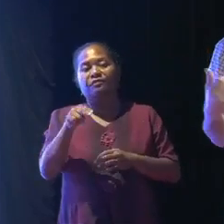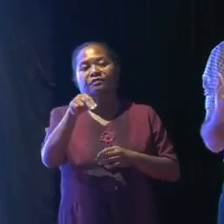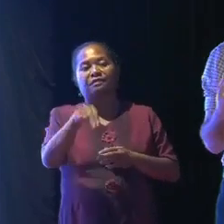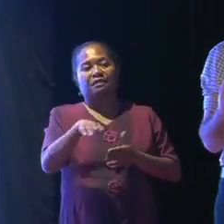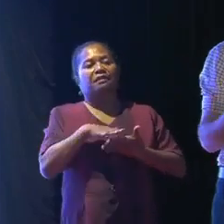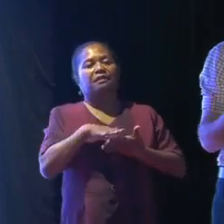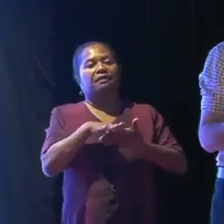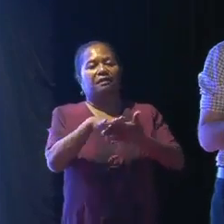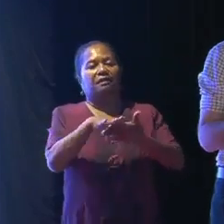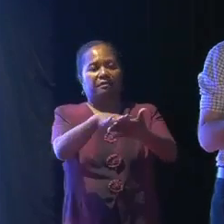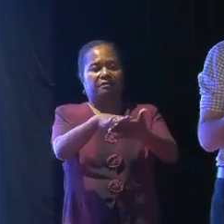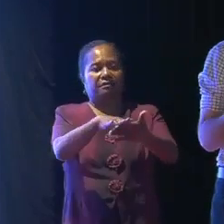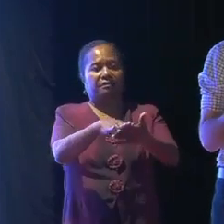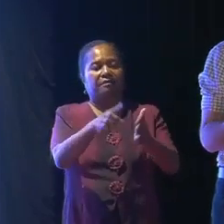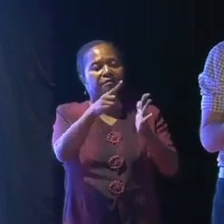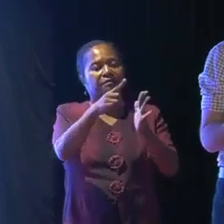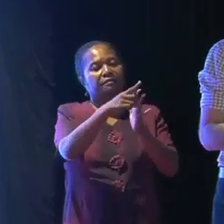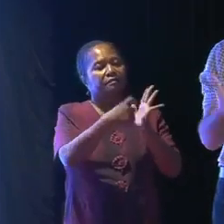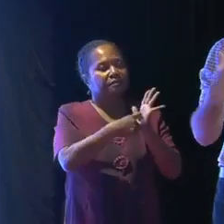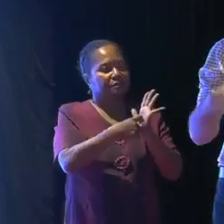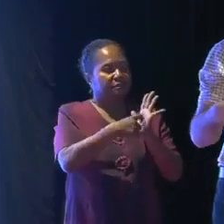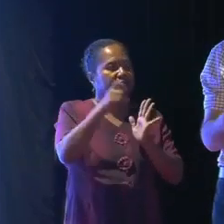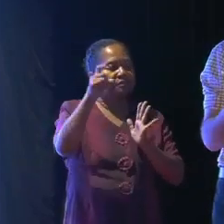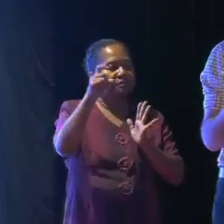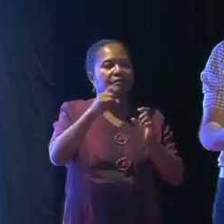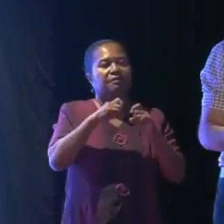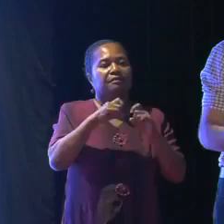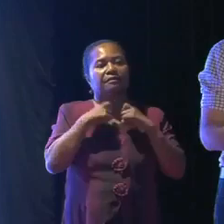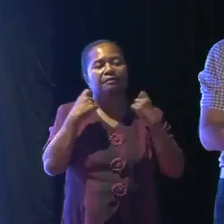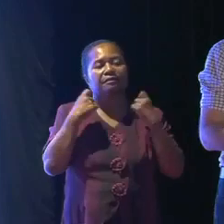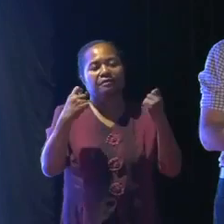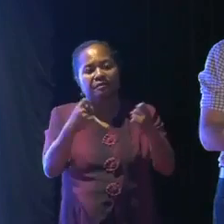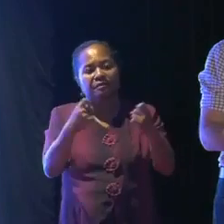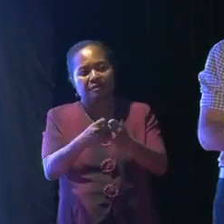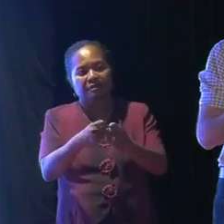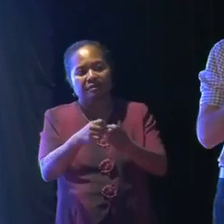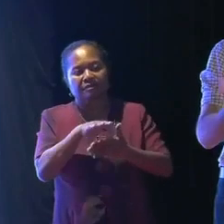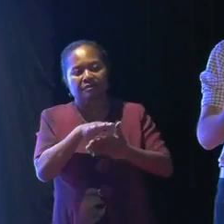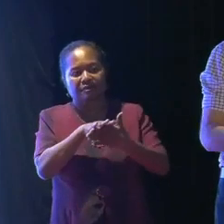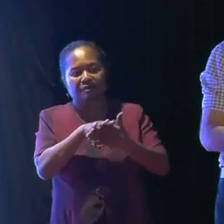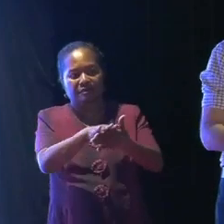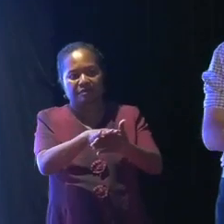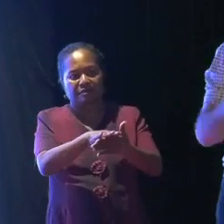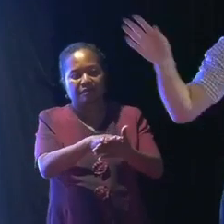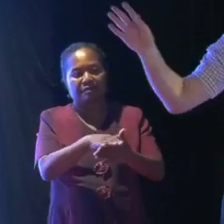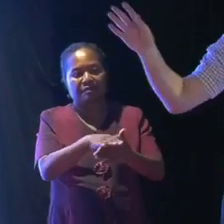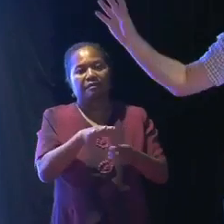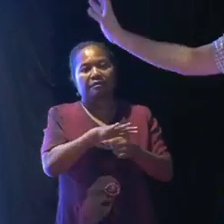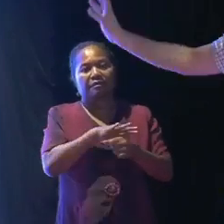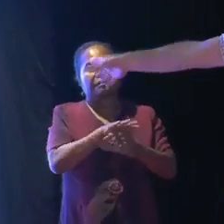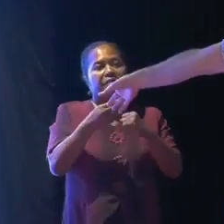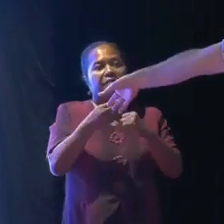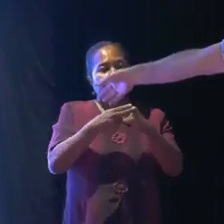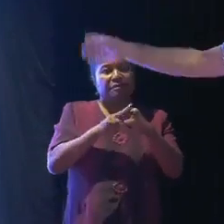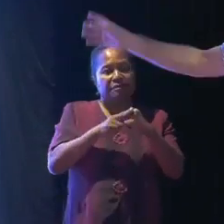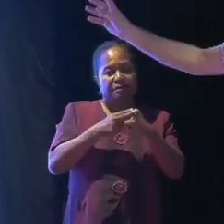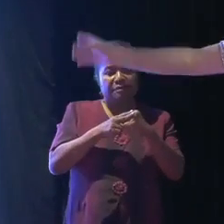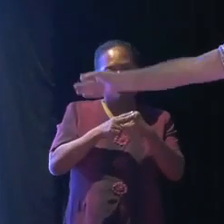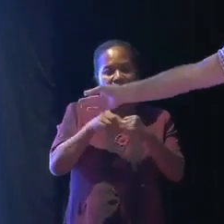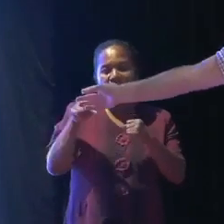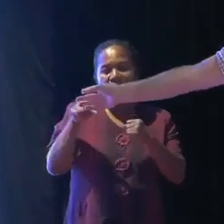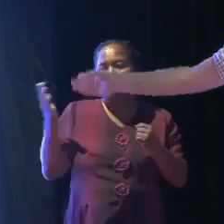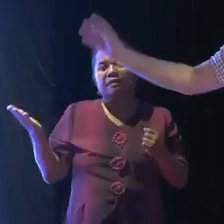please get in touch with the IRC team, and we'll assist you in getting that resolved. But in this